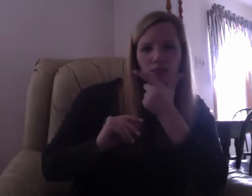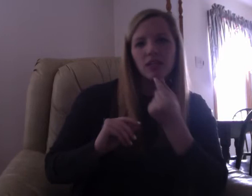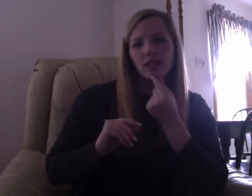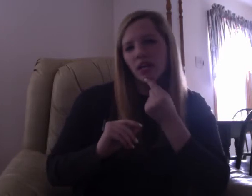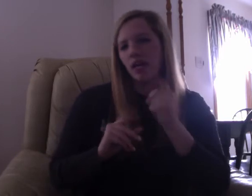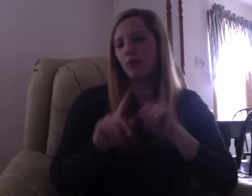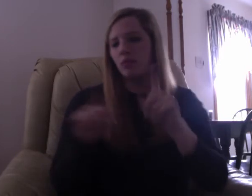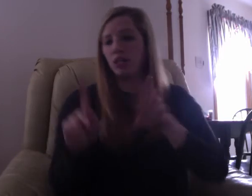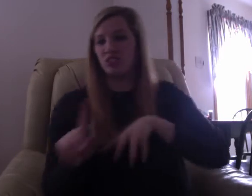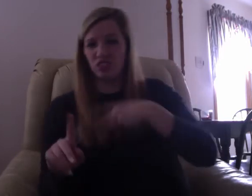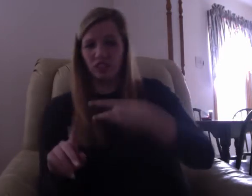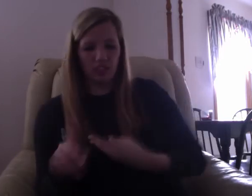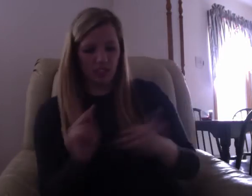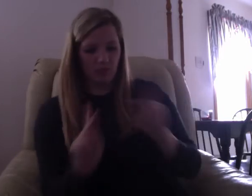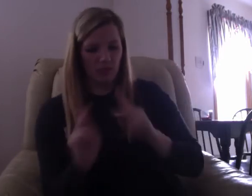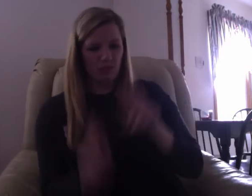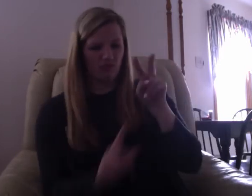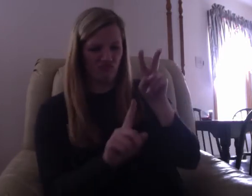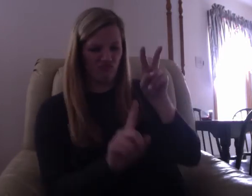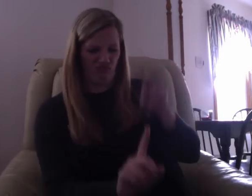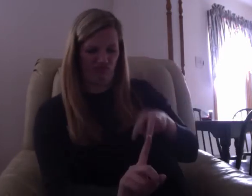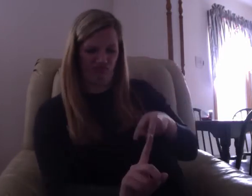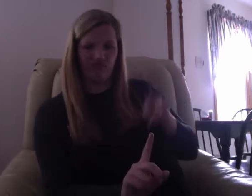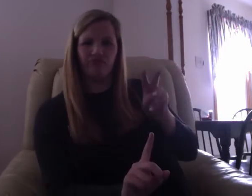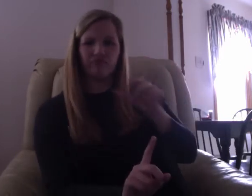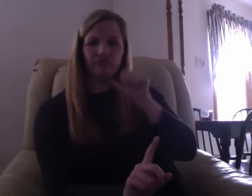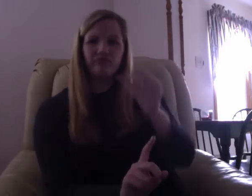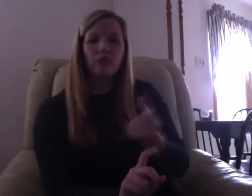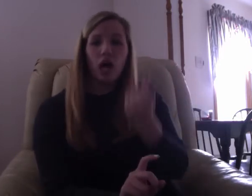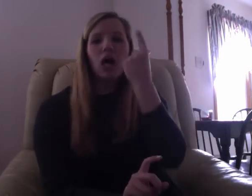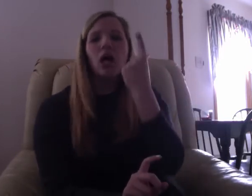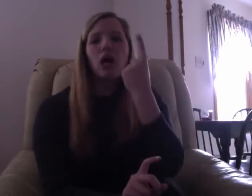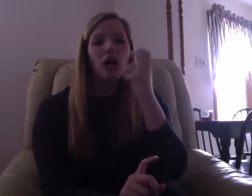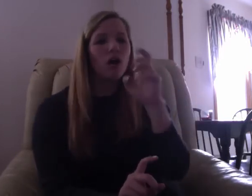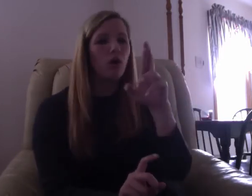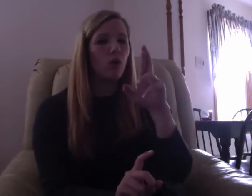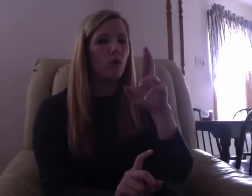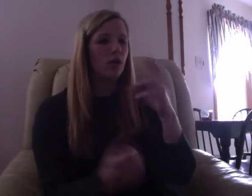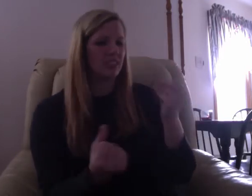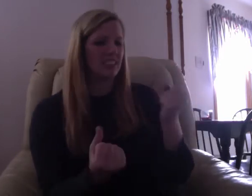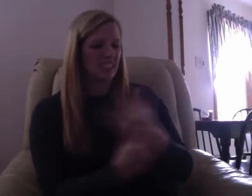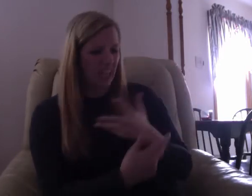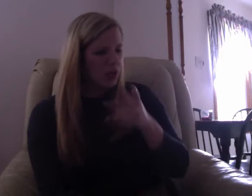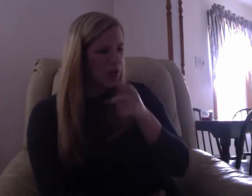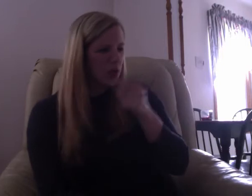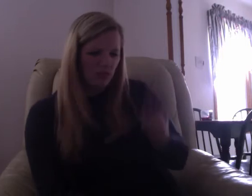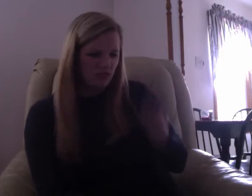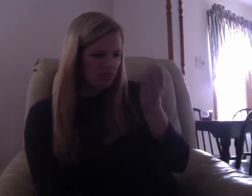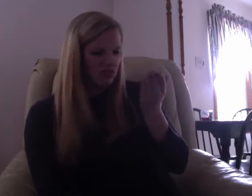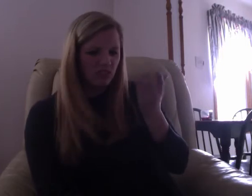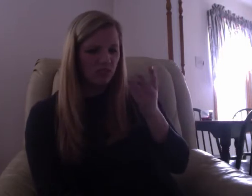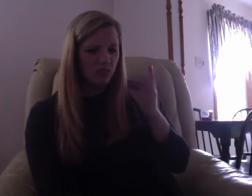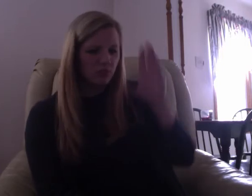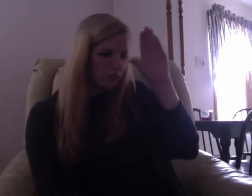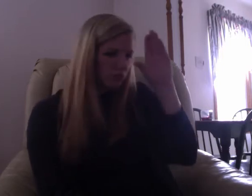transgender people are most often misunderstood and feared because nobody can tell. Everybody